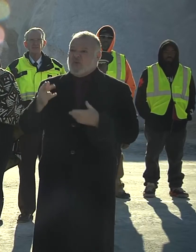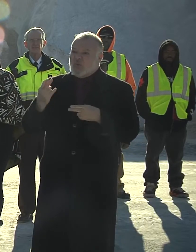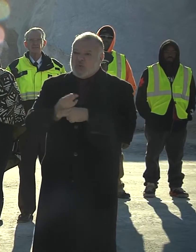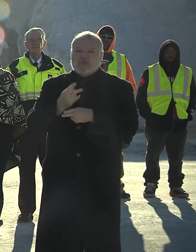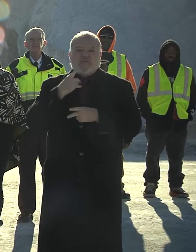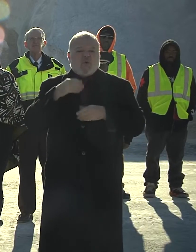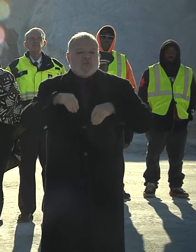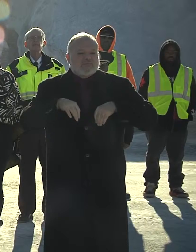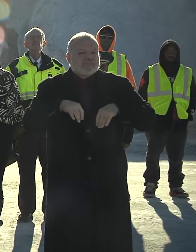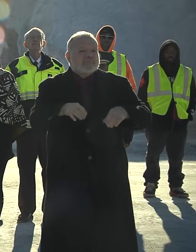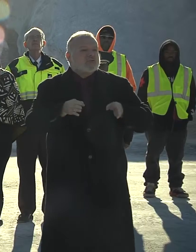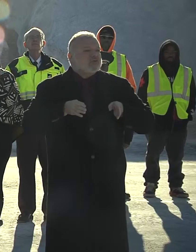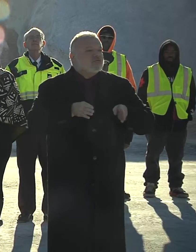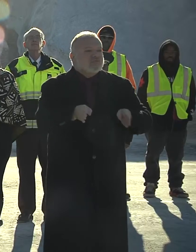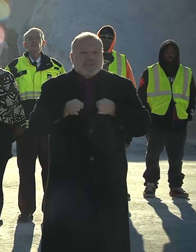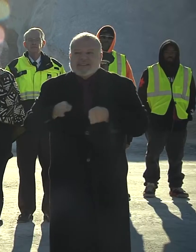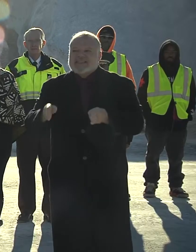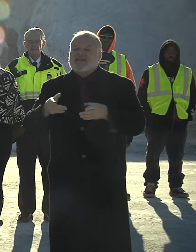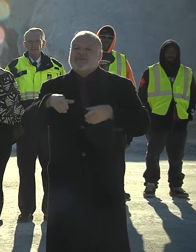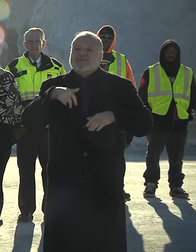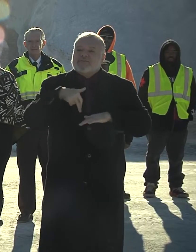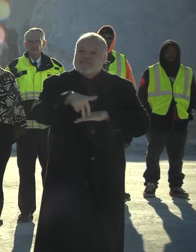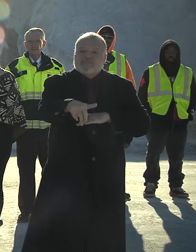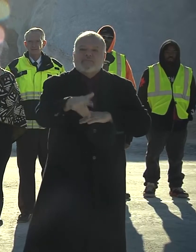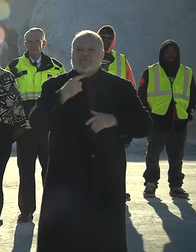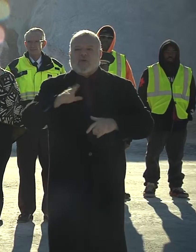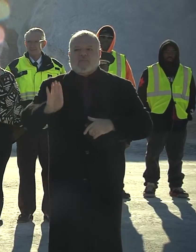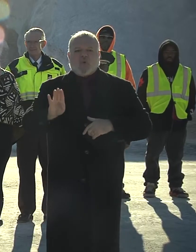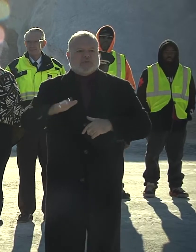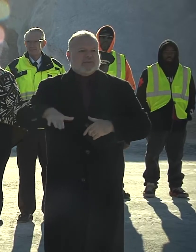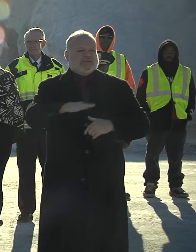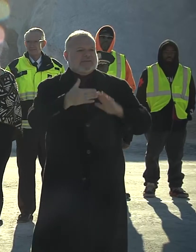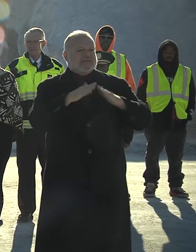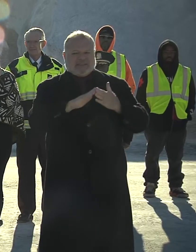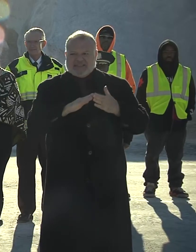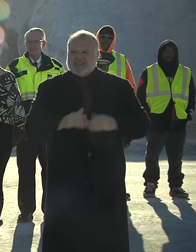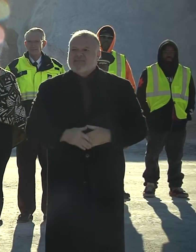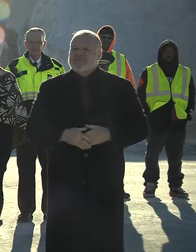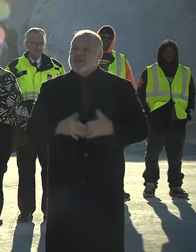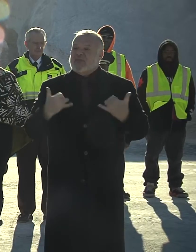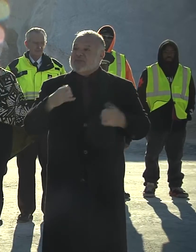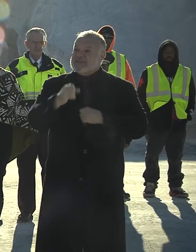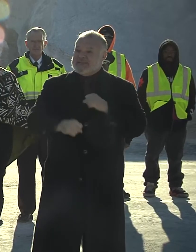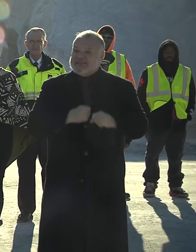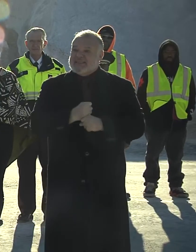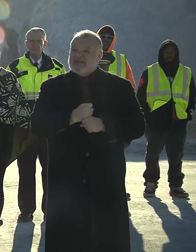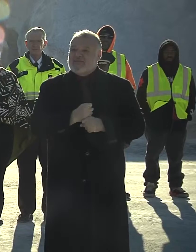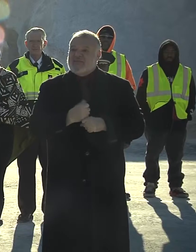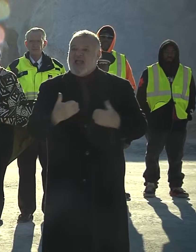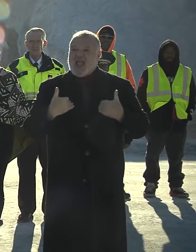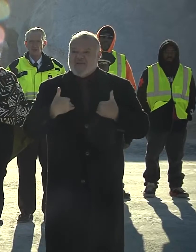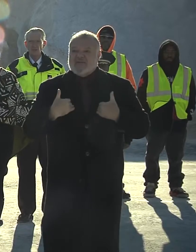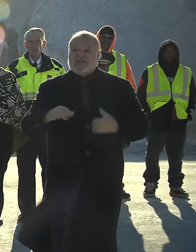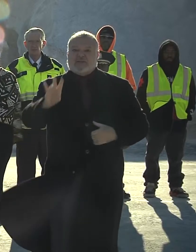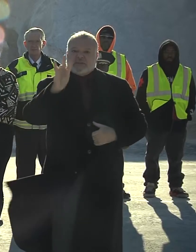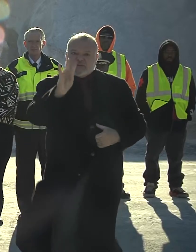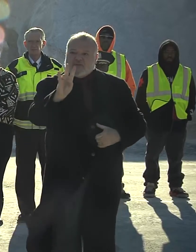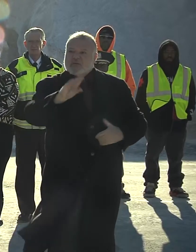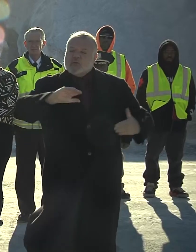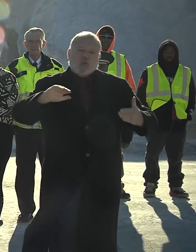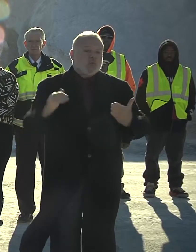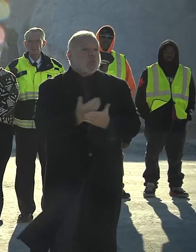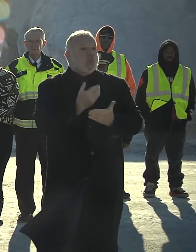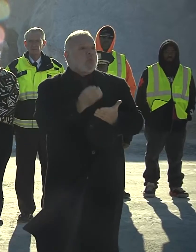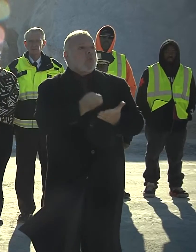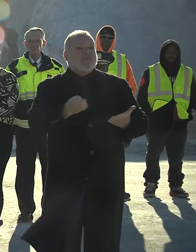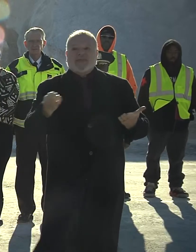ahead. This year, Public Works has 7 new pieces of equipment, including 1 large dump truck, 4